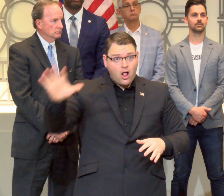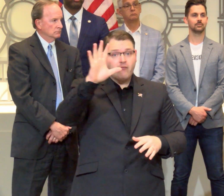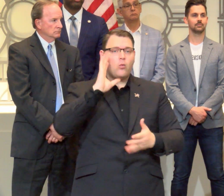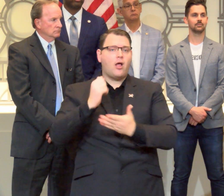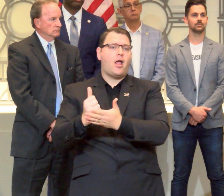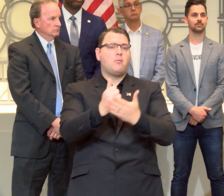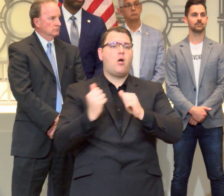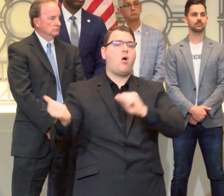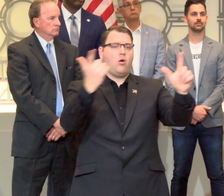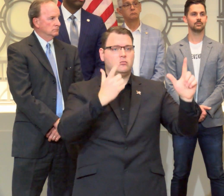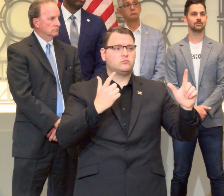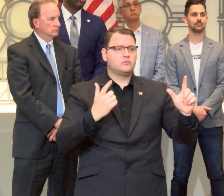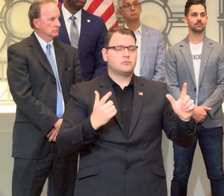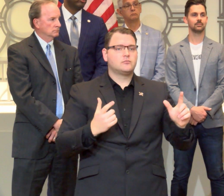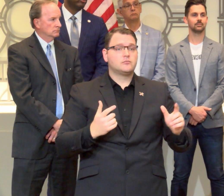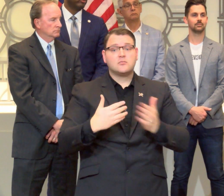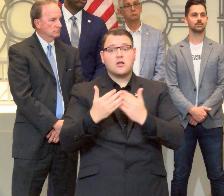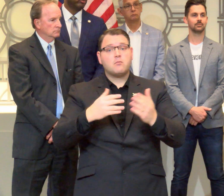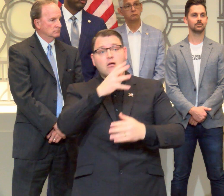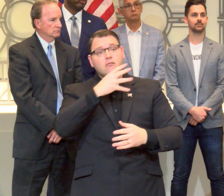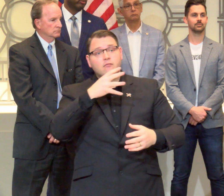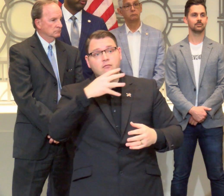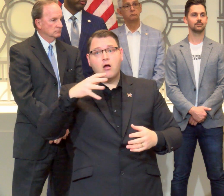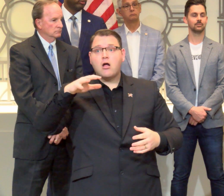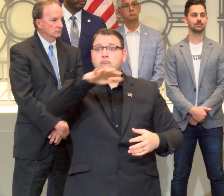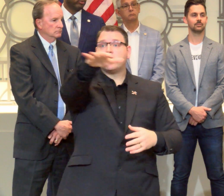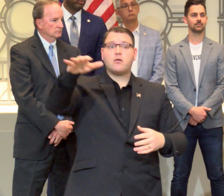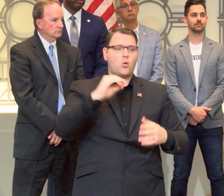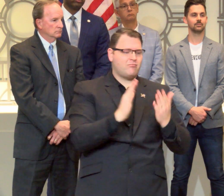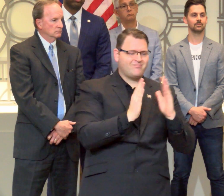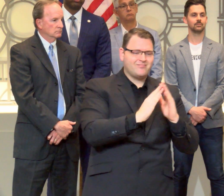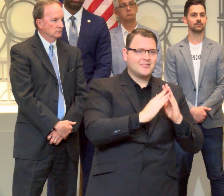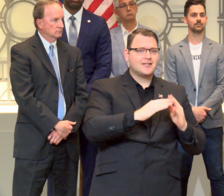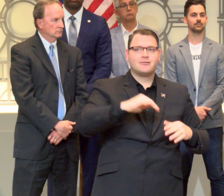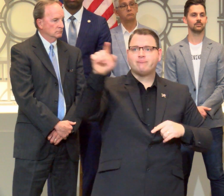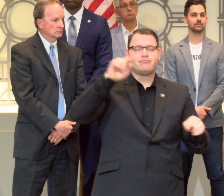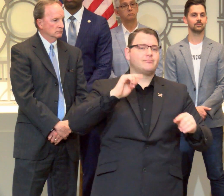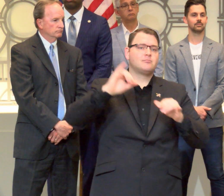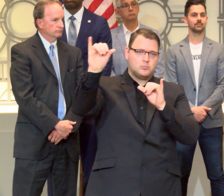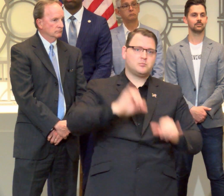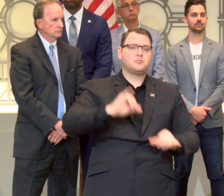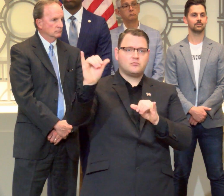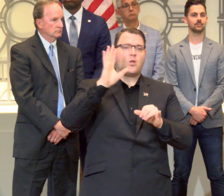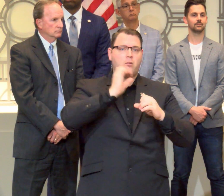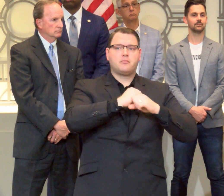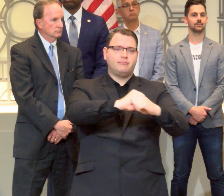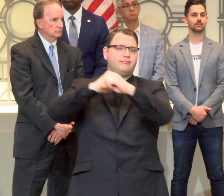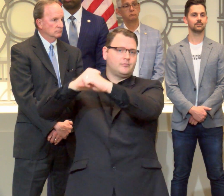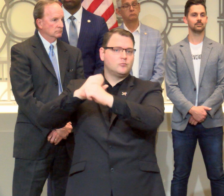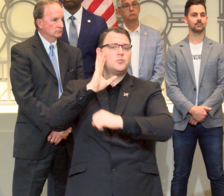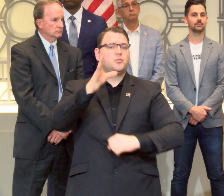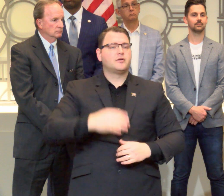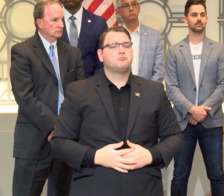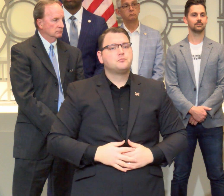rural Texas or whether you're in urban Houston. So let's just do our part. What I want to say to people, you